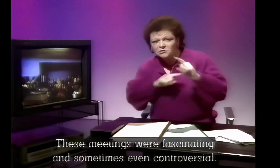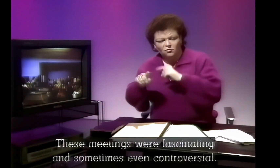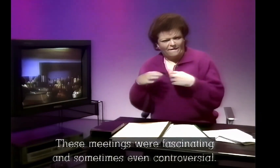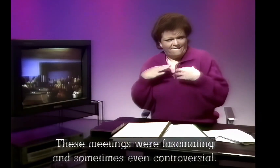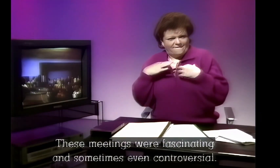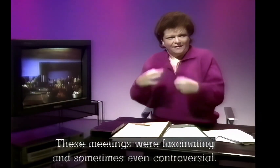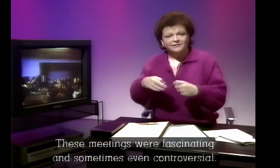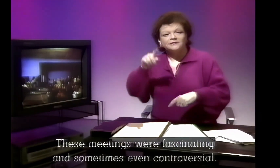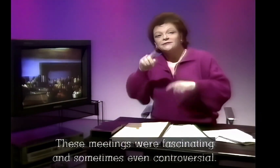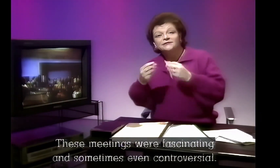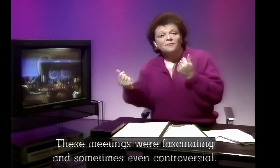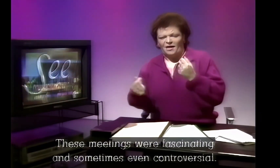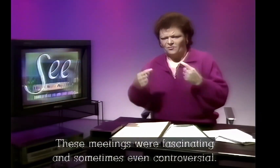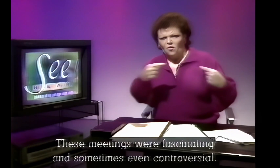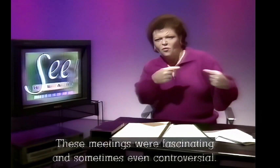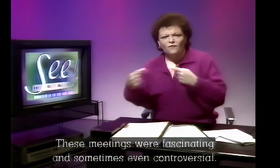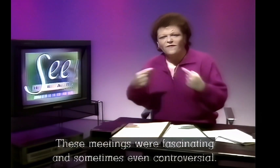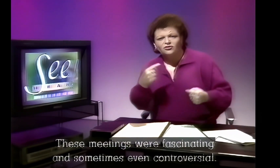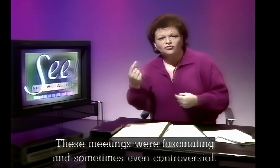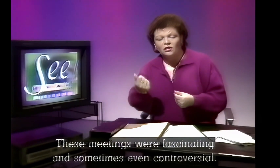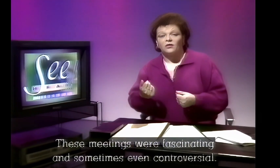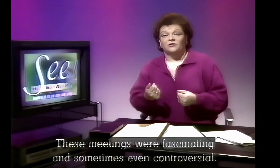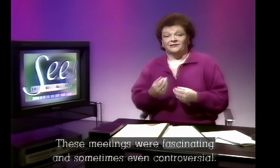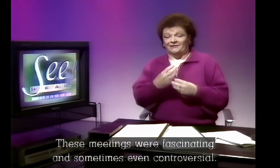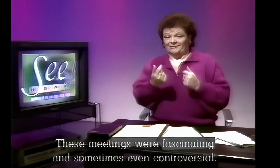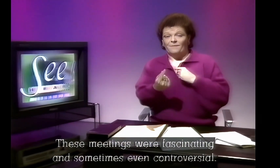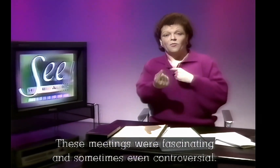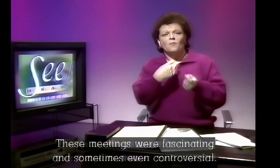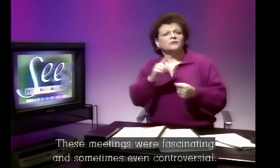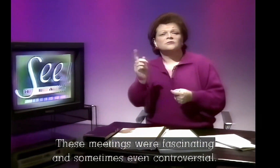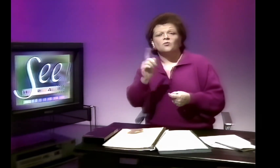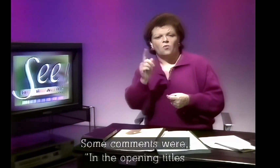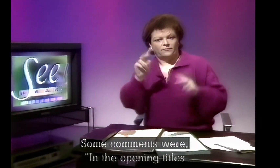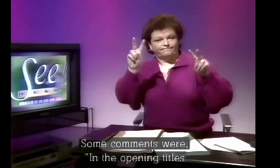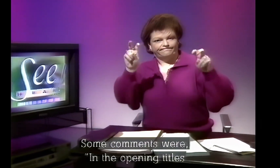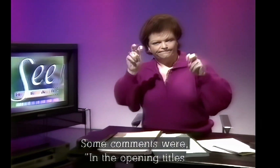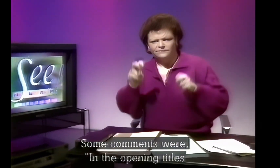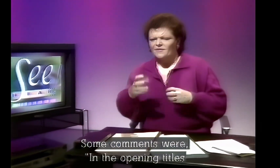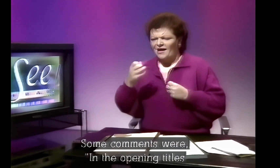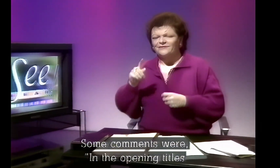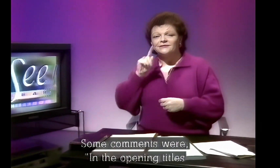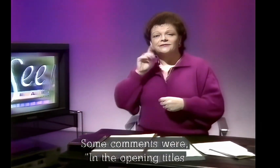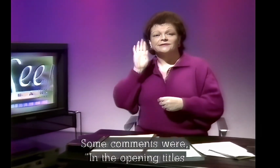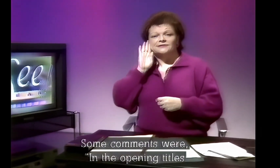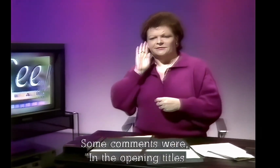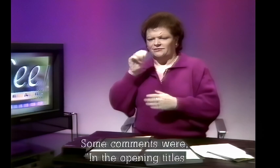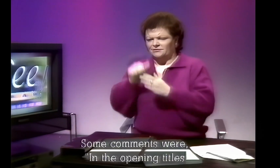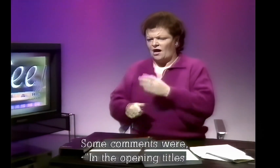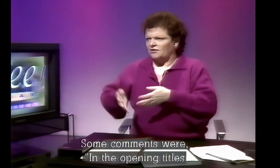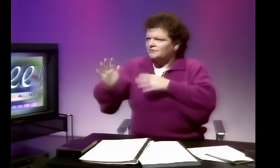These meetings were fascinating and sometimes even controversial. Some comments were, in the opening titles